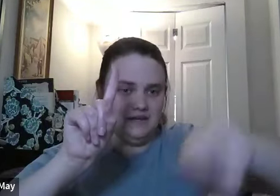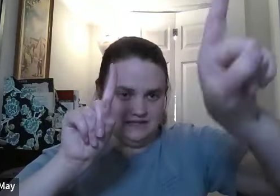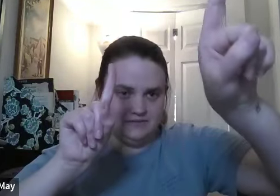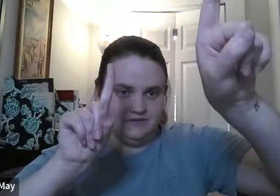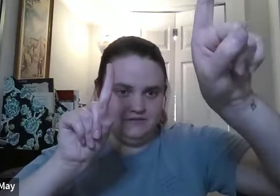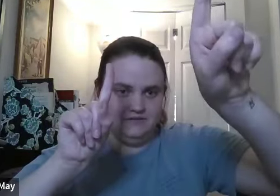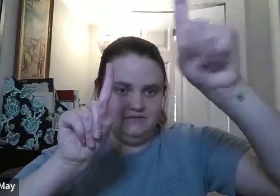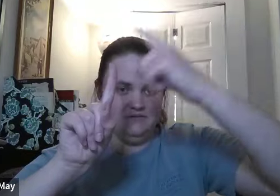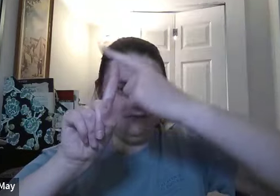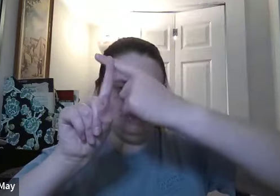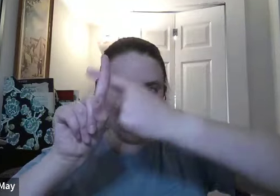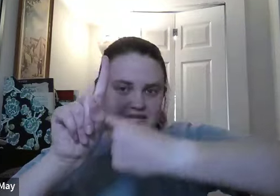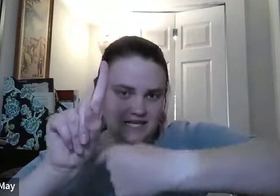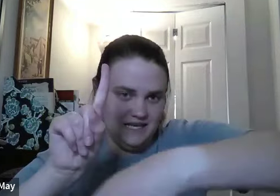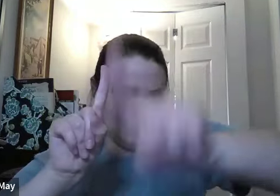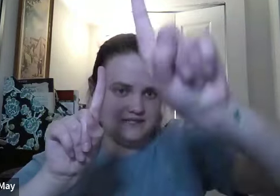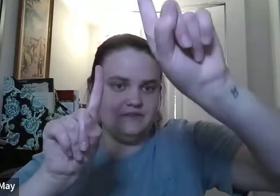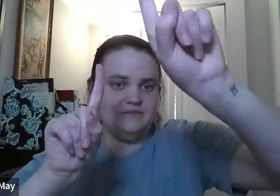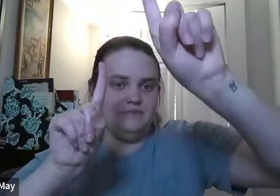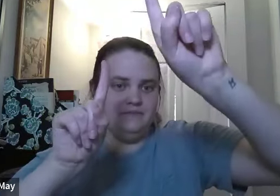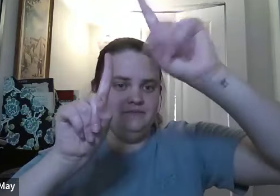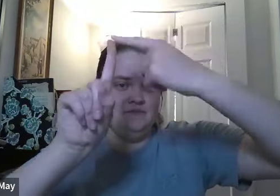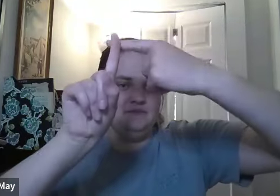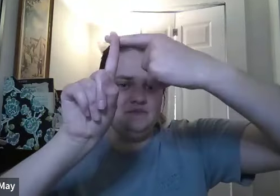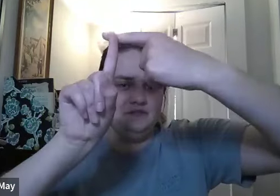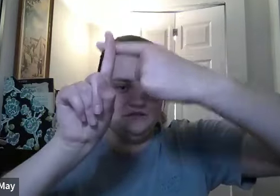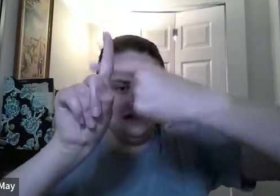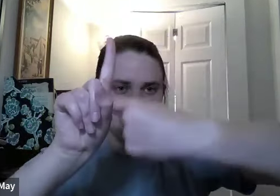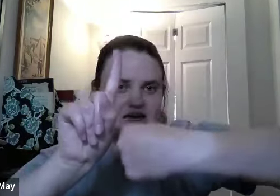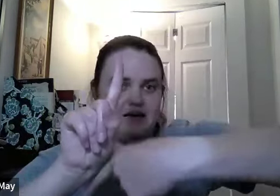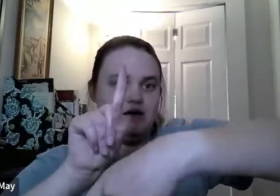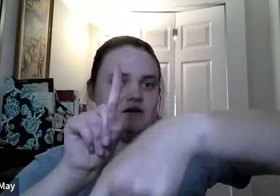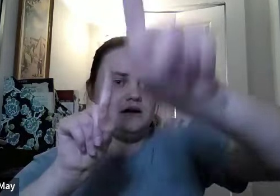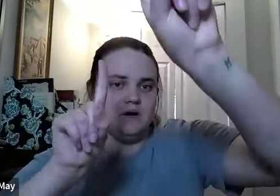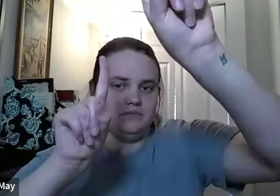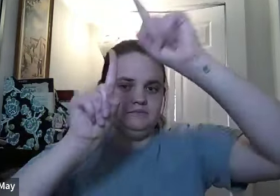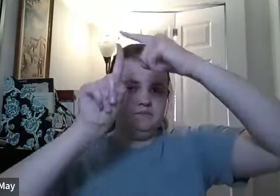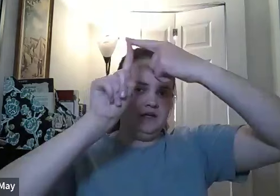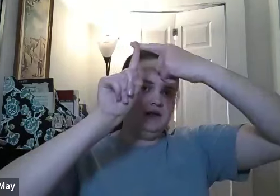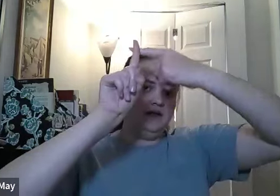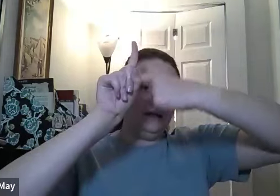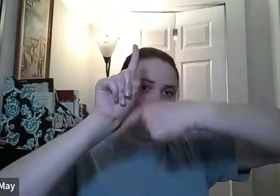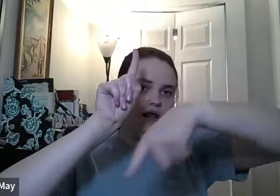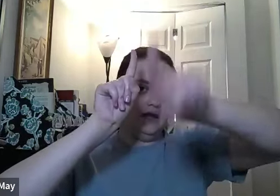Next month. Next month. So you'll slide down and come up. Next